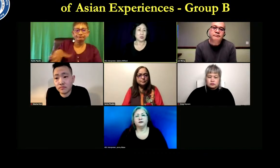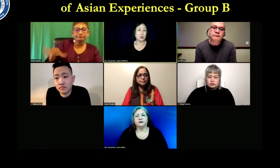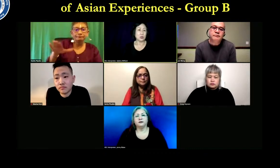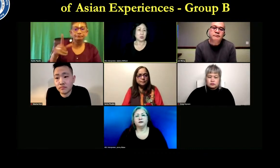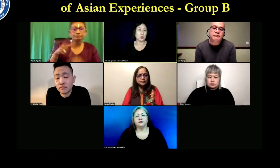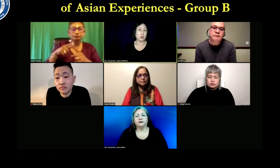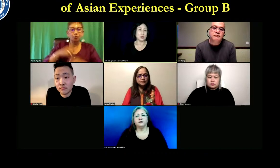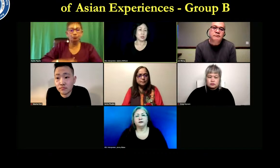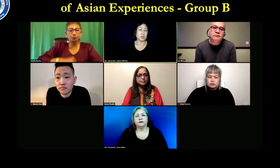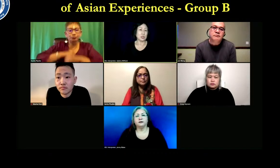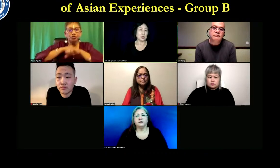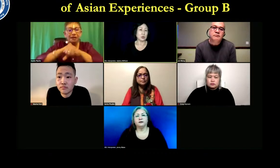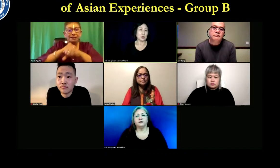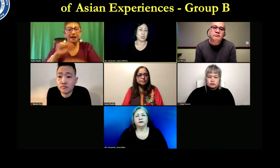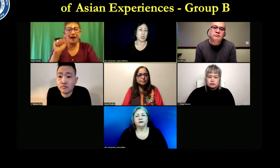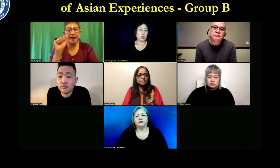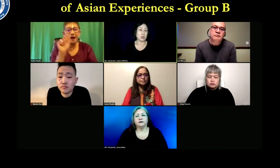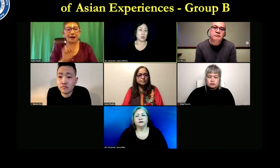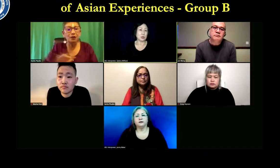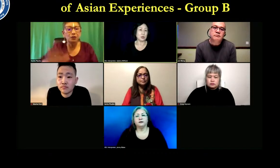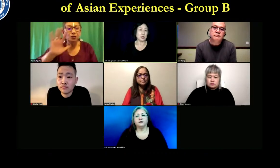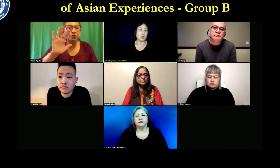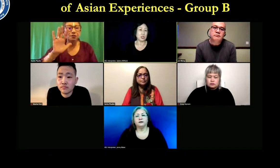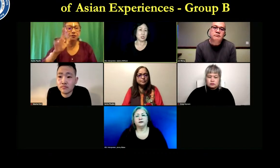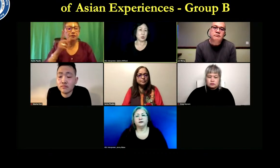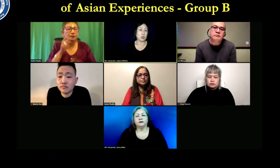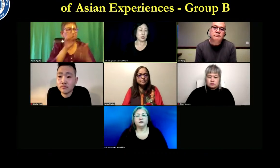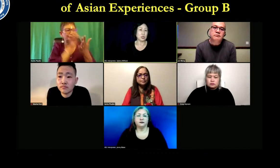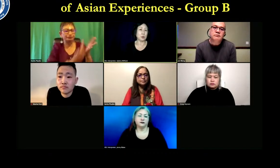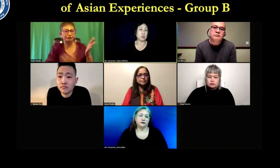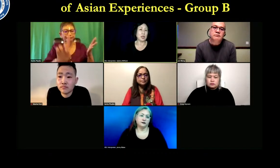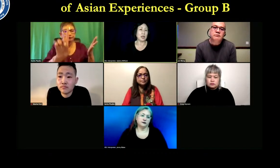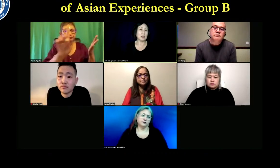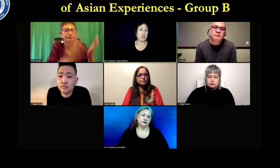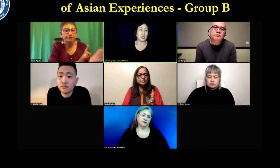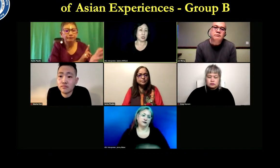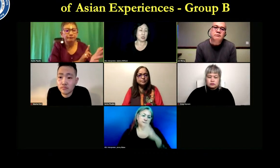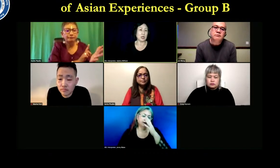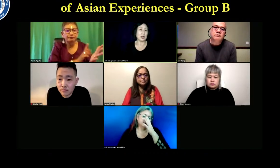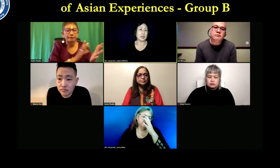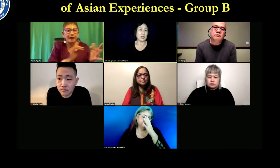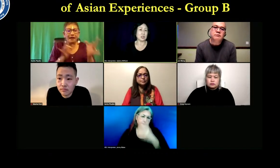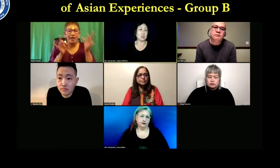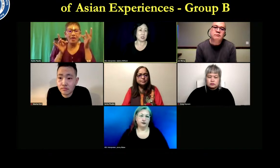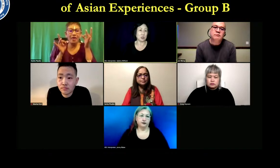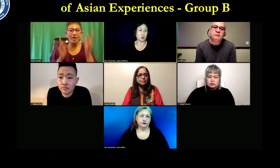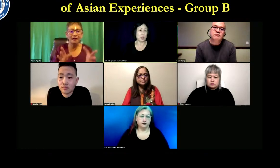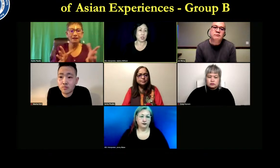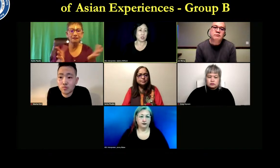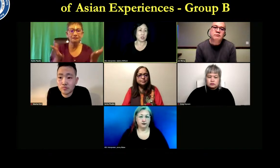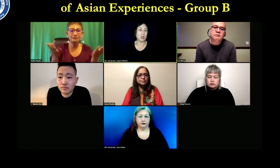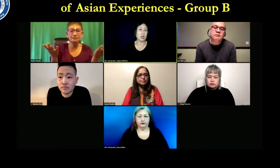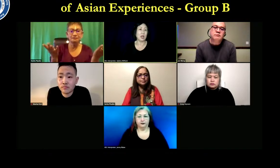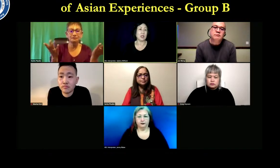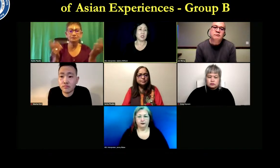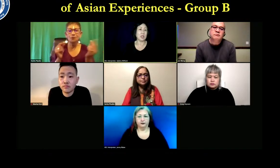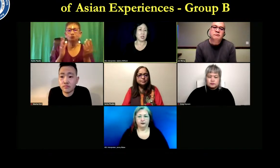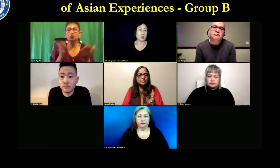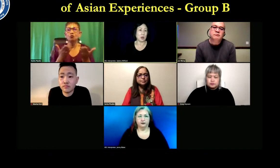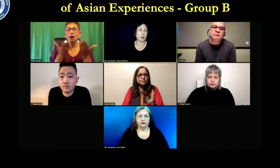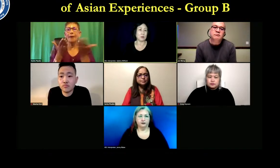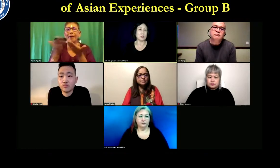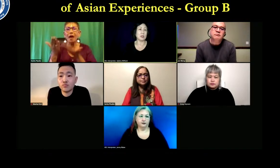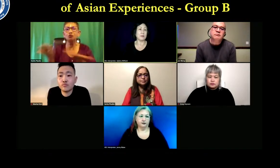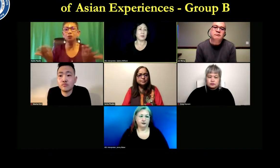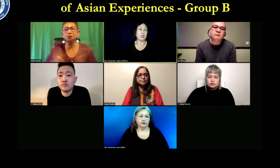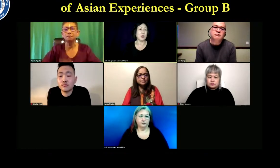as individuals, as well as educational institutions, to protect Asians against discrimination, against